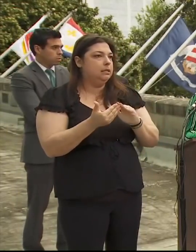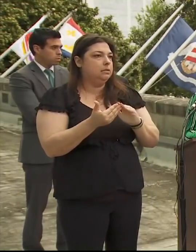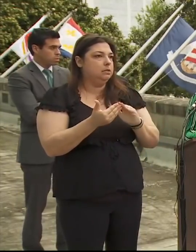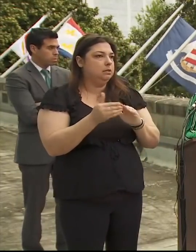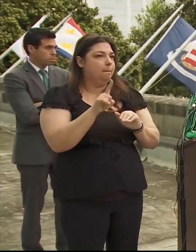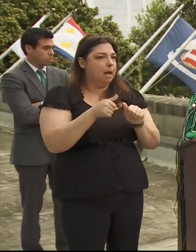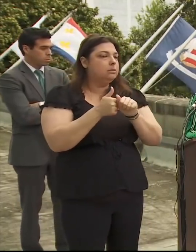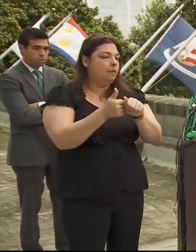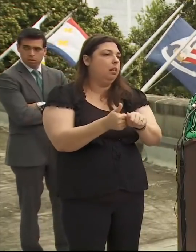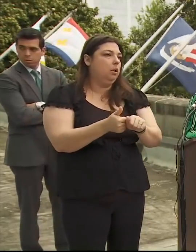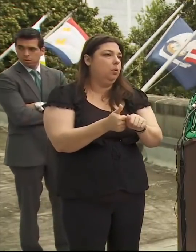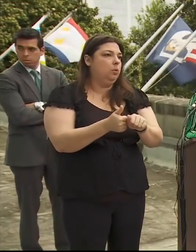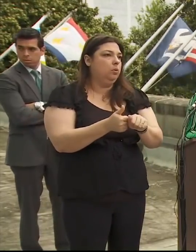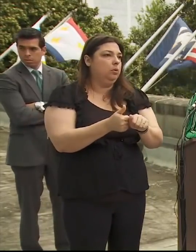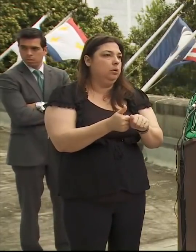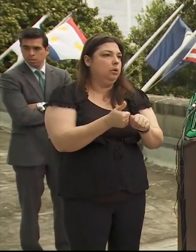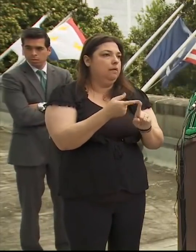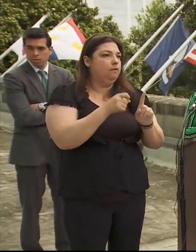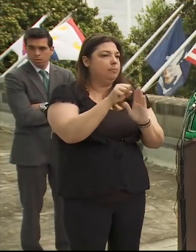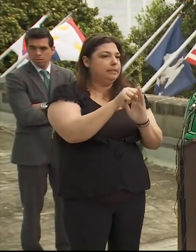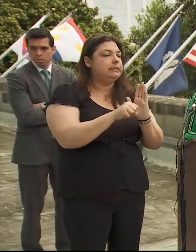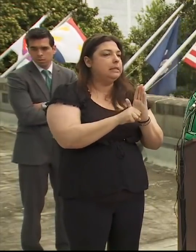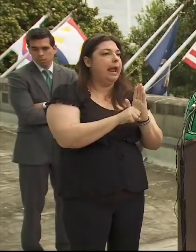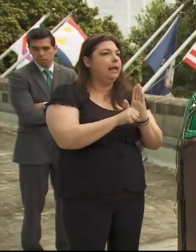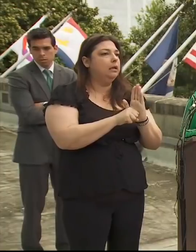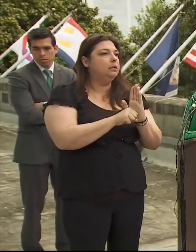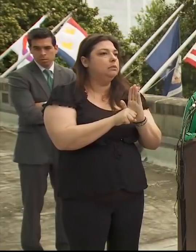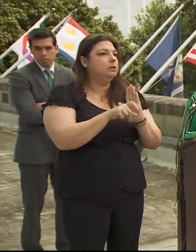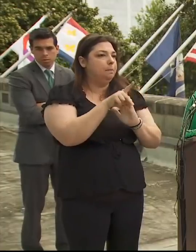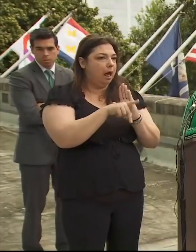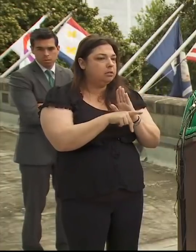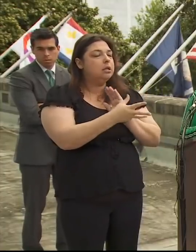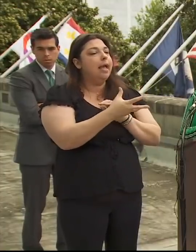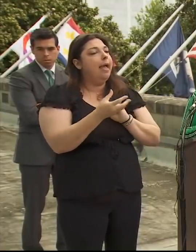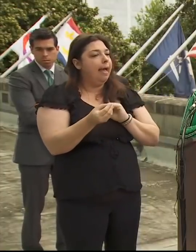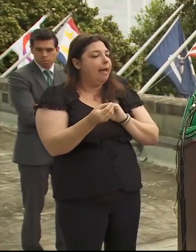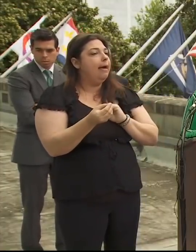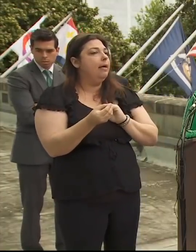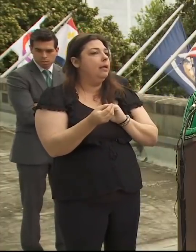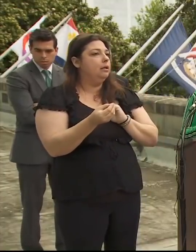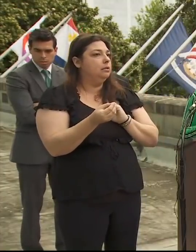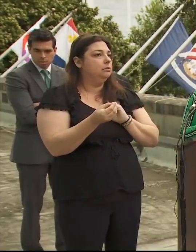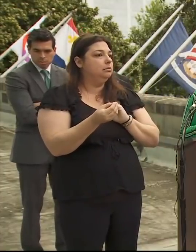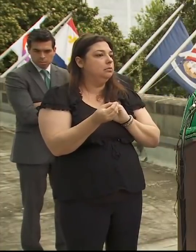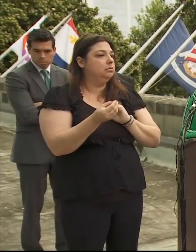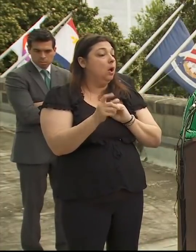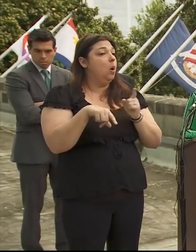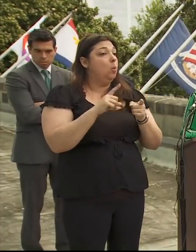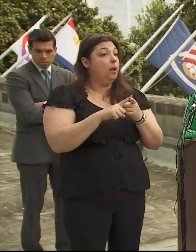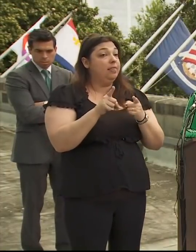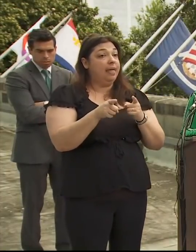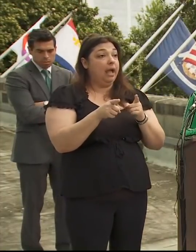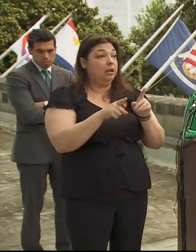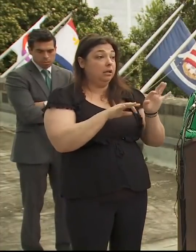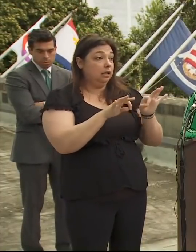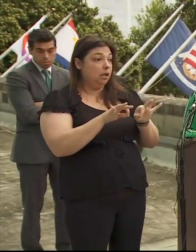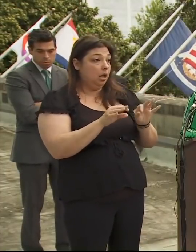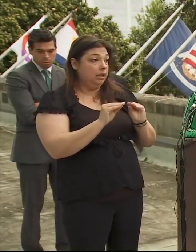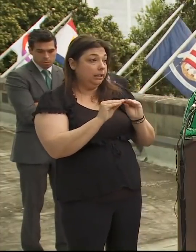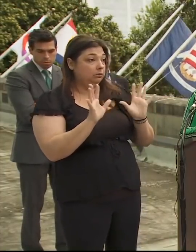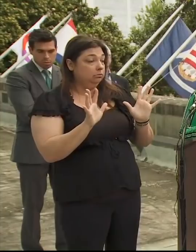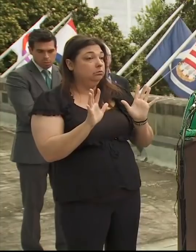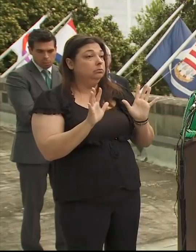follow by the state guidelines, and at the same time as they articulate or